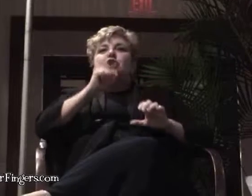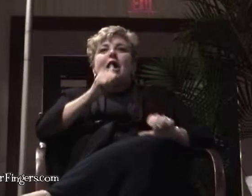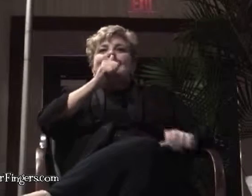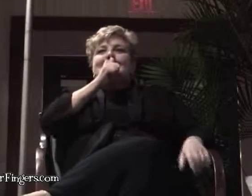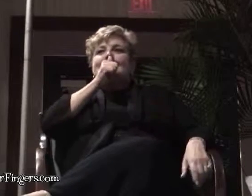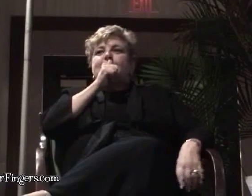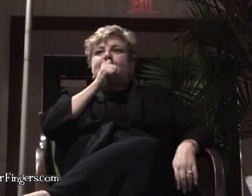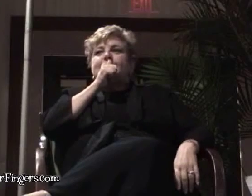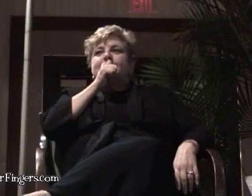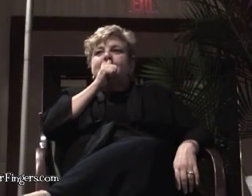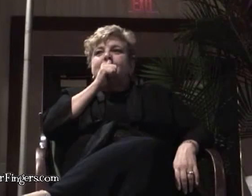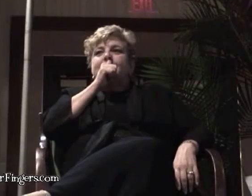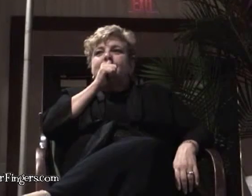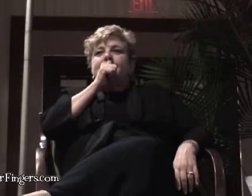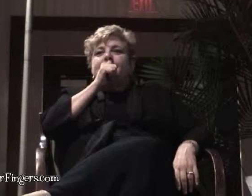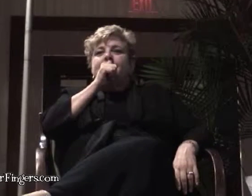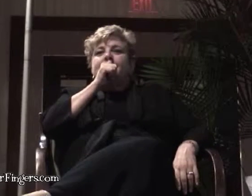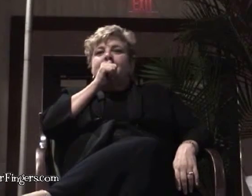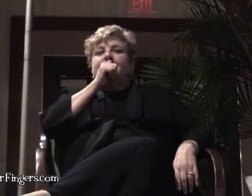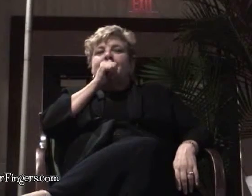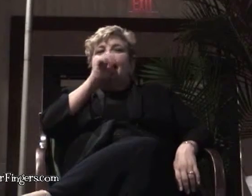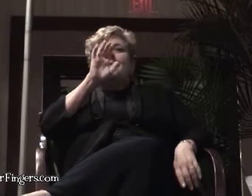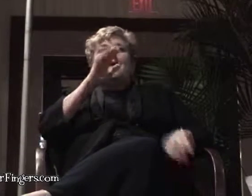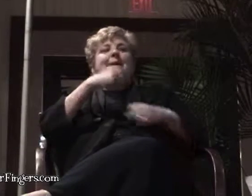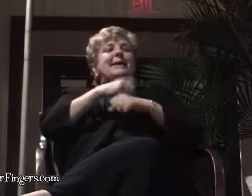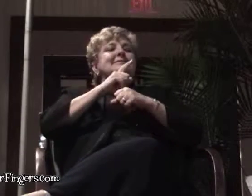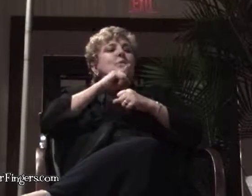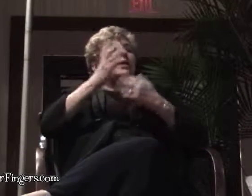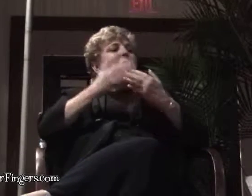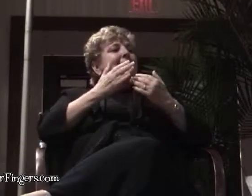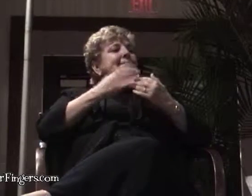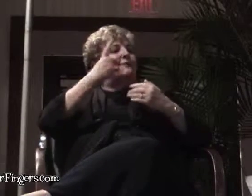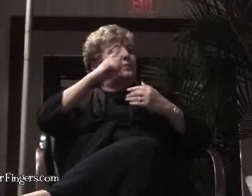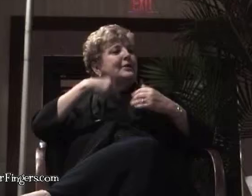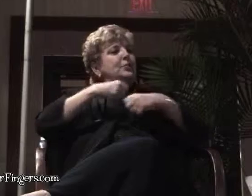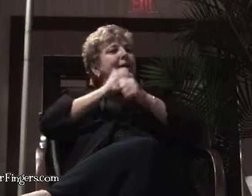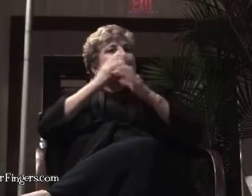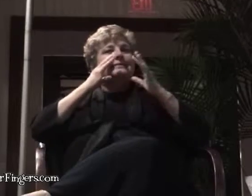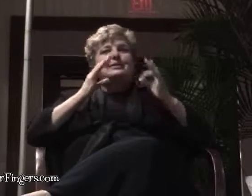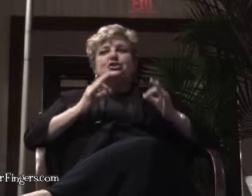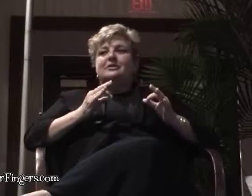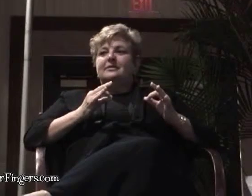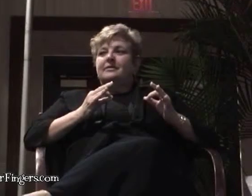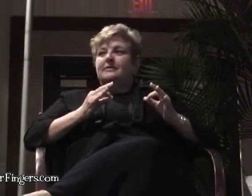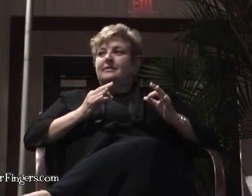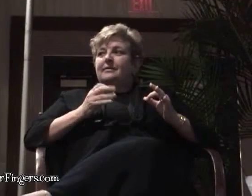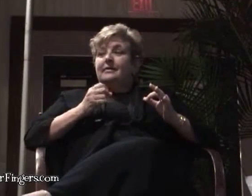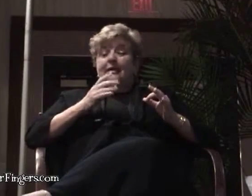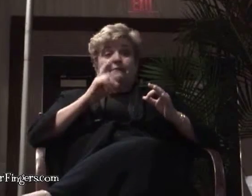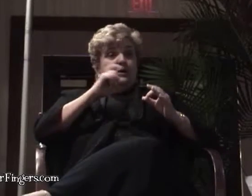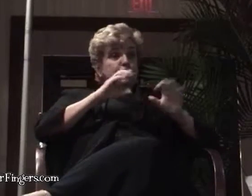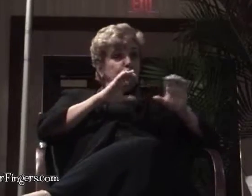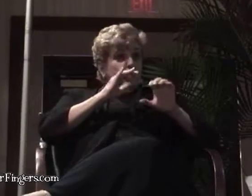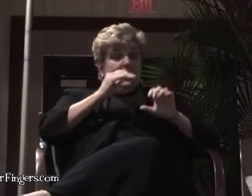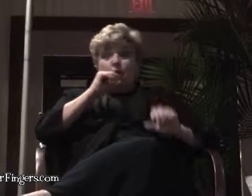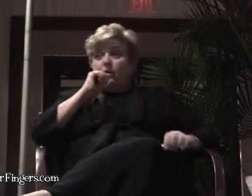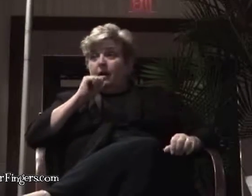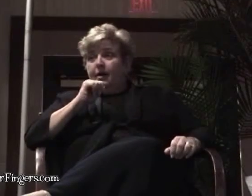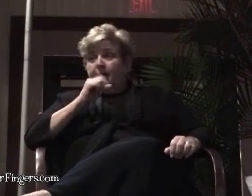makes it real easy in the decision-making process. It's real easy to decide if I should do this or not, because if I can't tell you, then